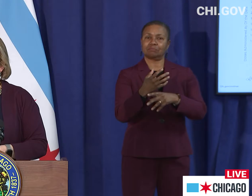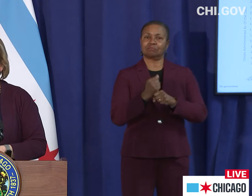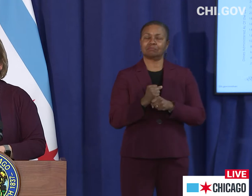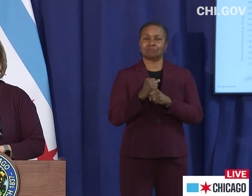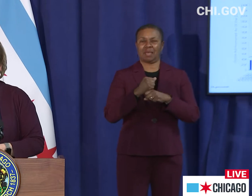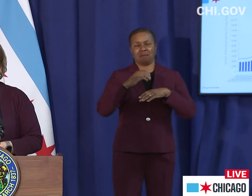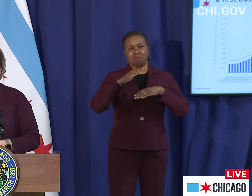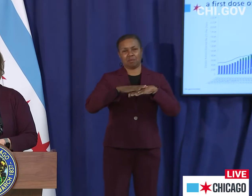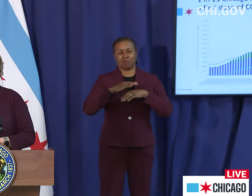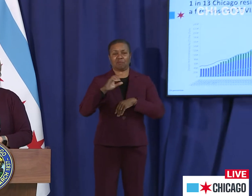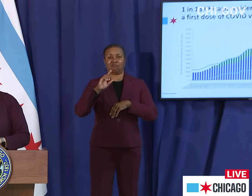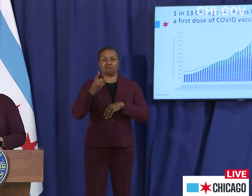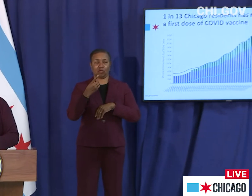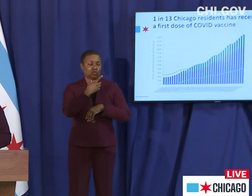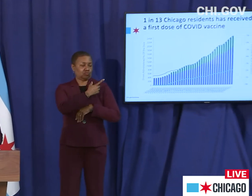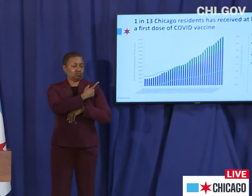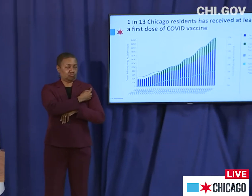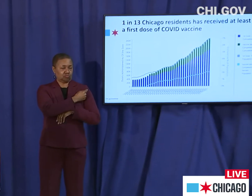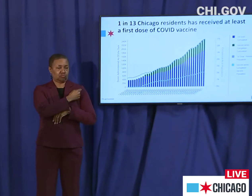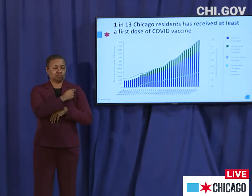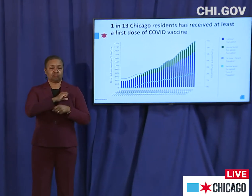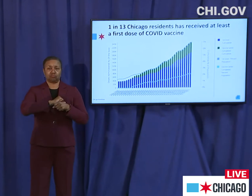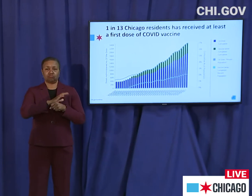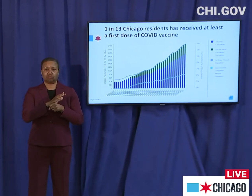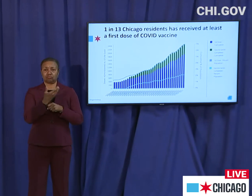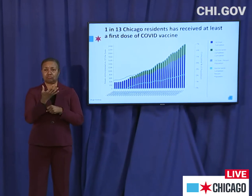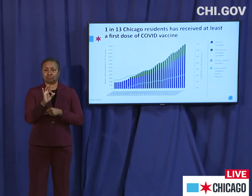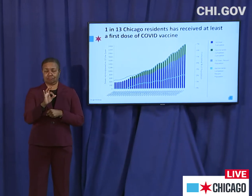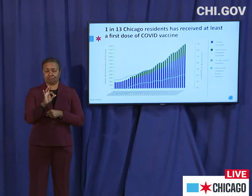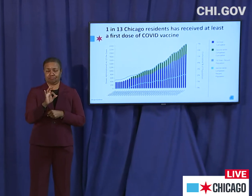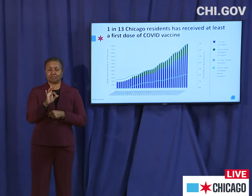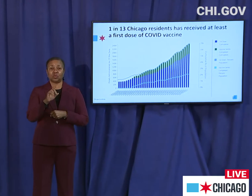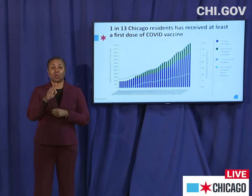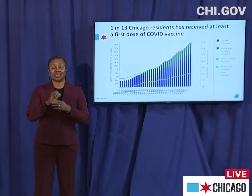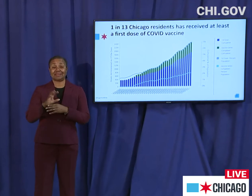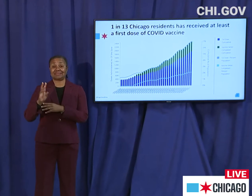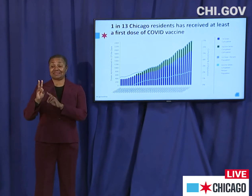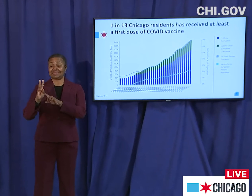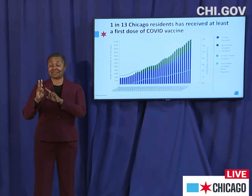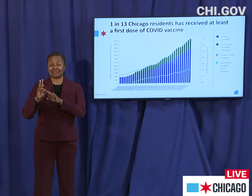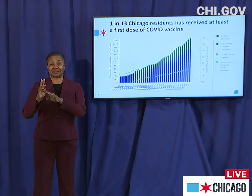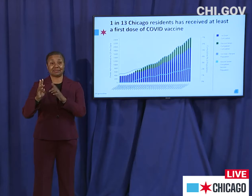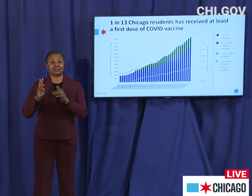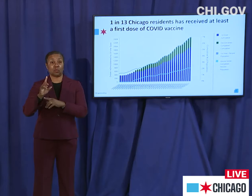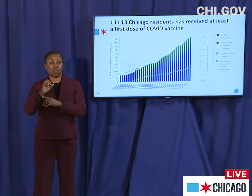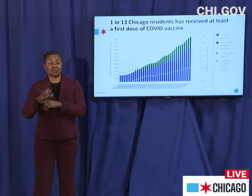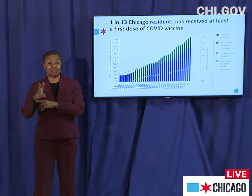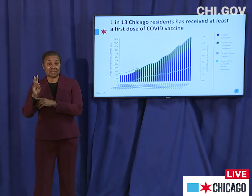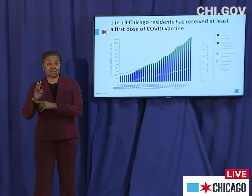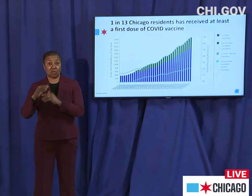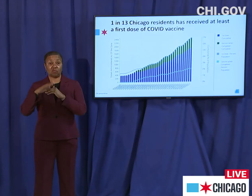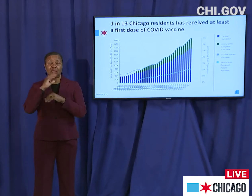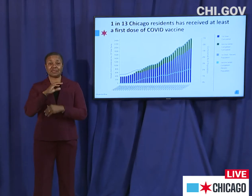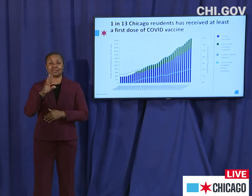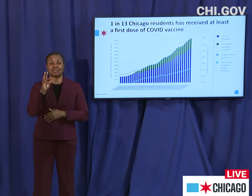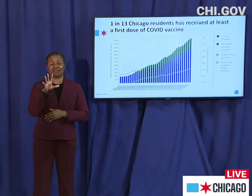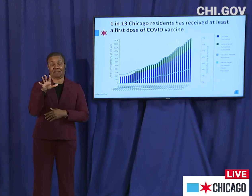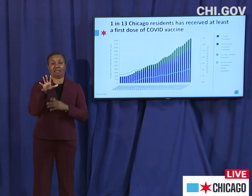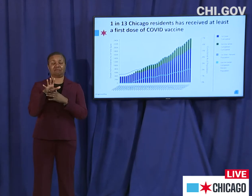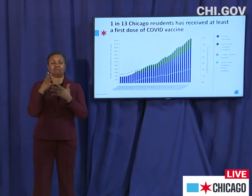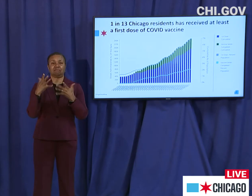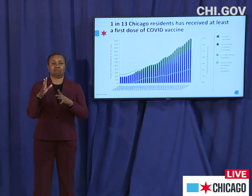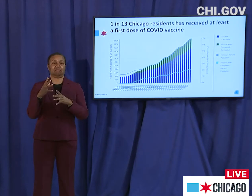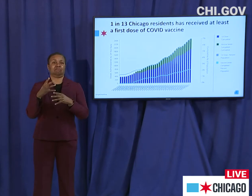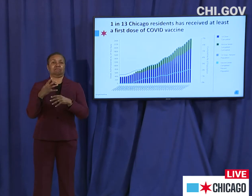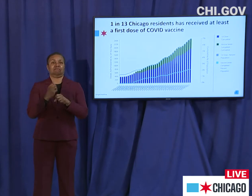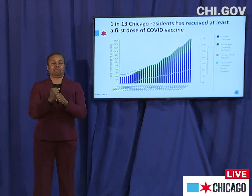received at least a first dose of COVID-19 vaccine. 1 in 6 Chicago residents over the age of 65 has